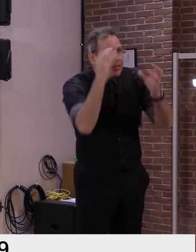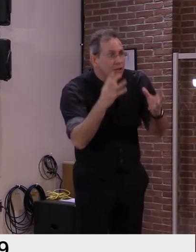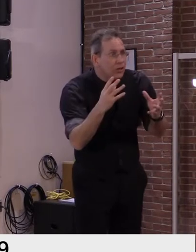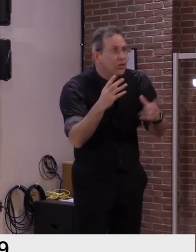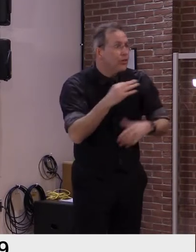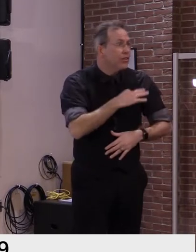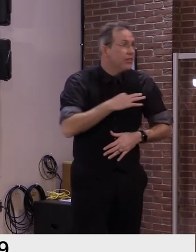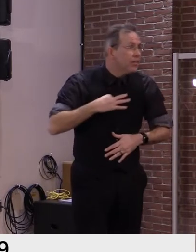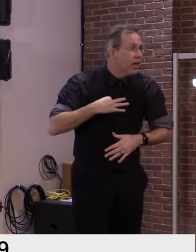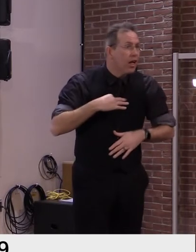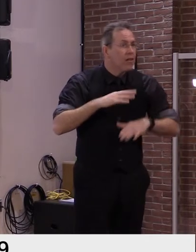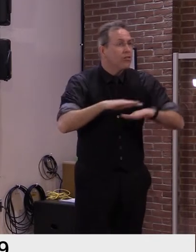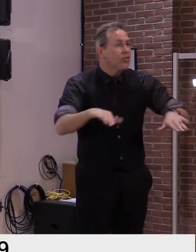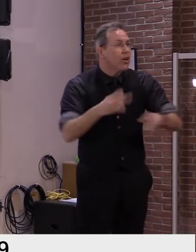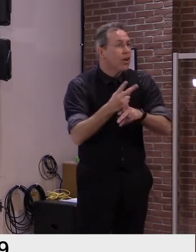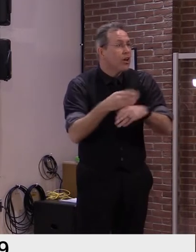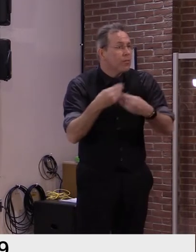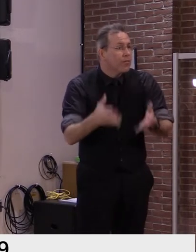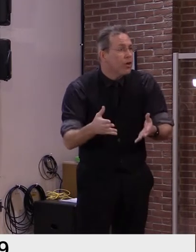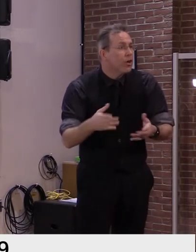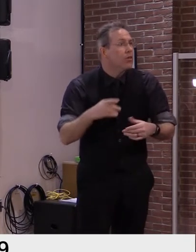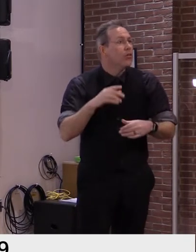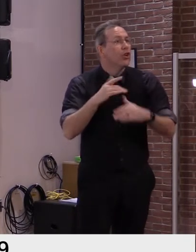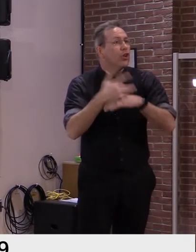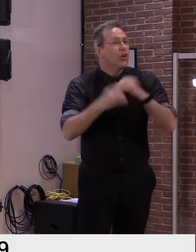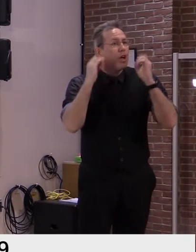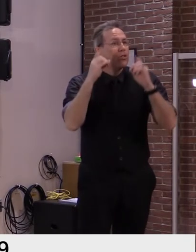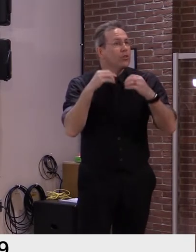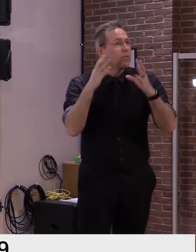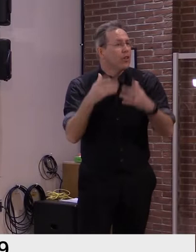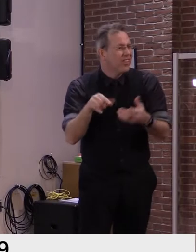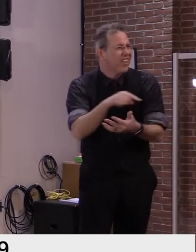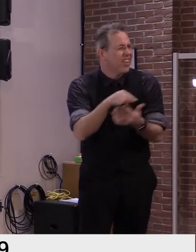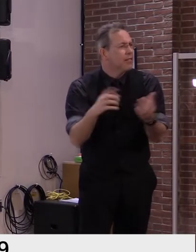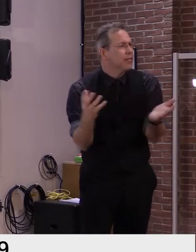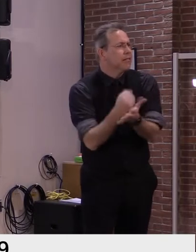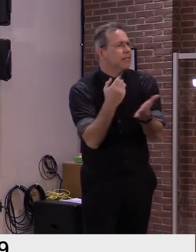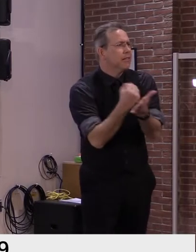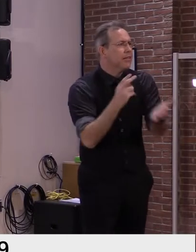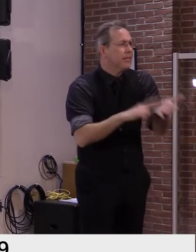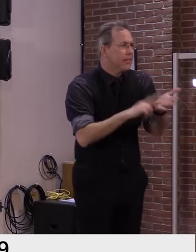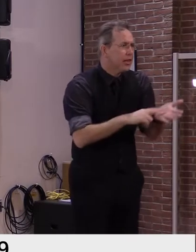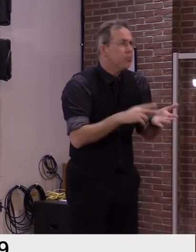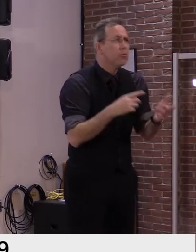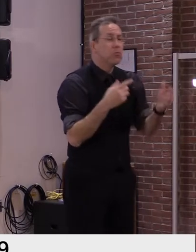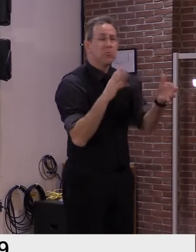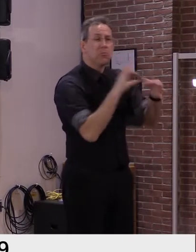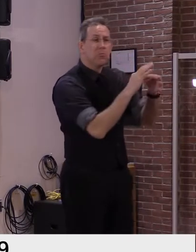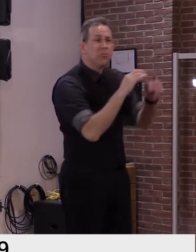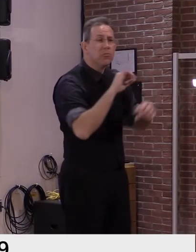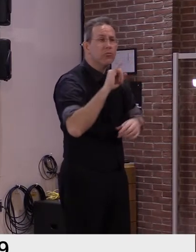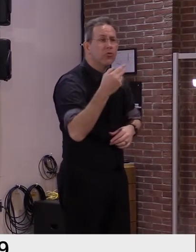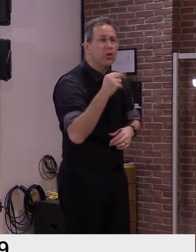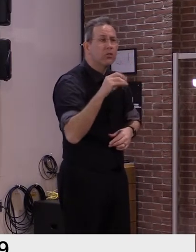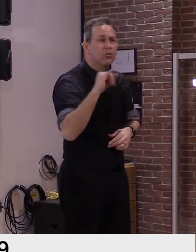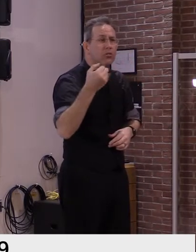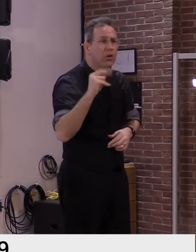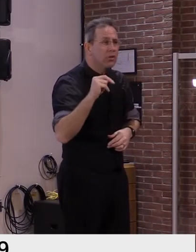care providers the option of receiving single-dose Johnson & Johnson vaccine at clinics in their